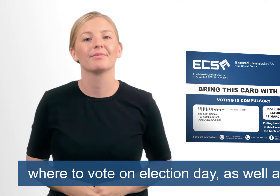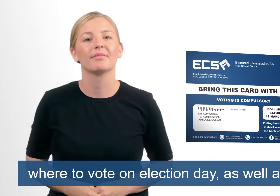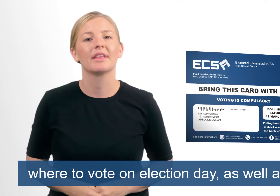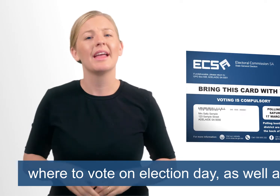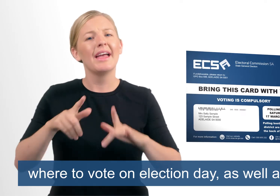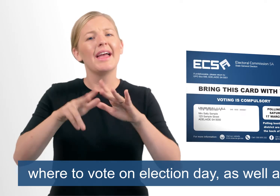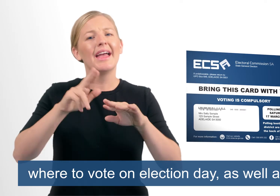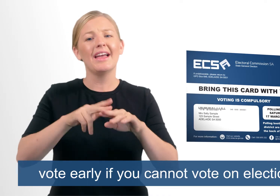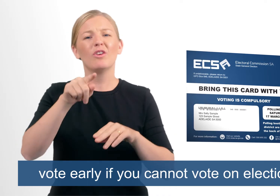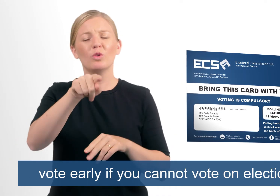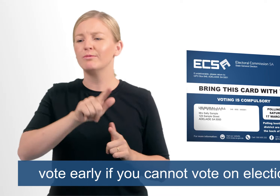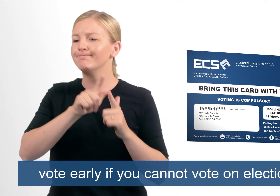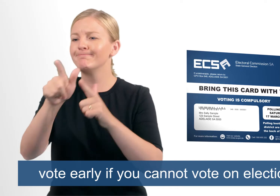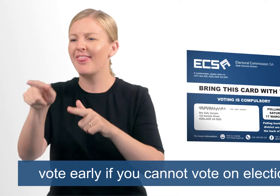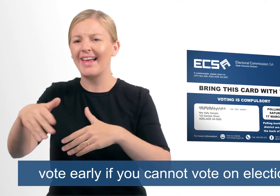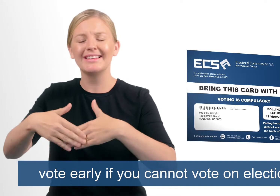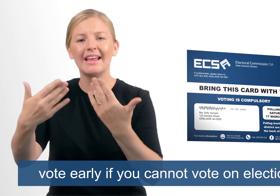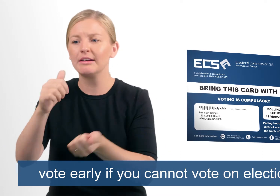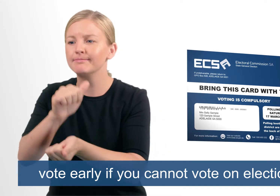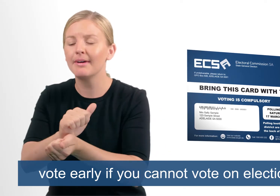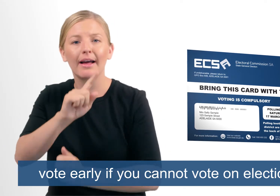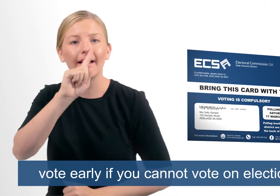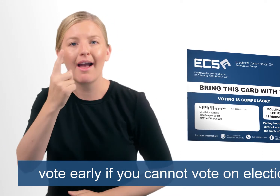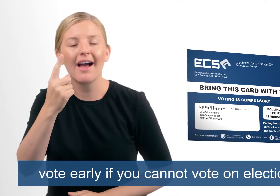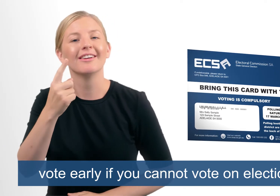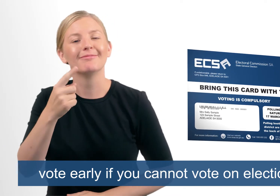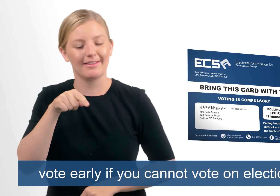as well as how to vote early if you cannot vote on election day.